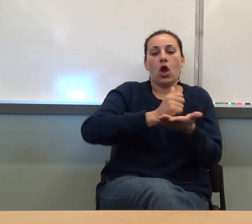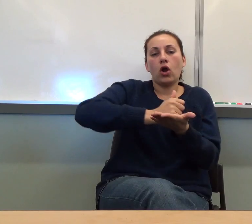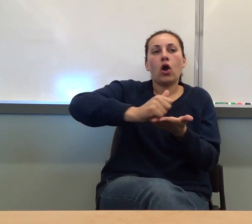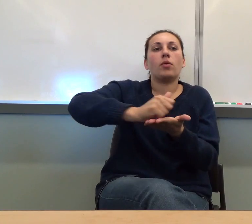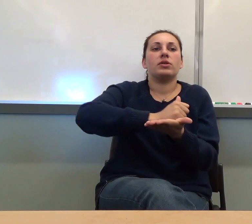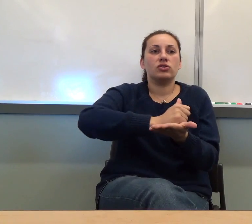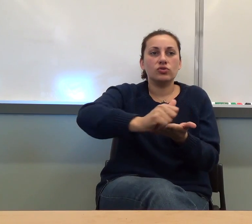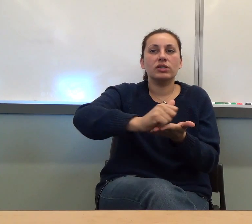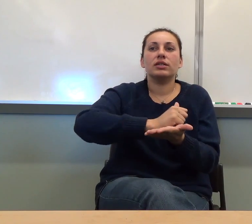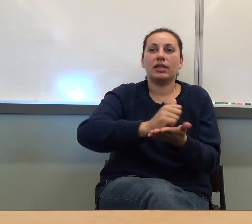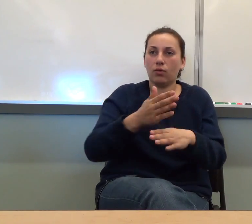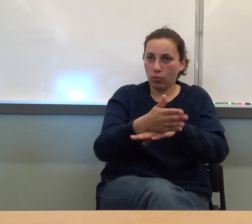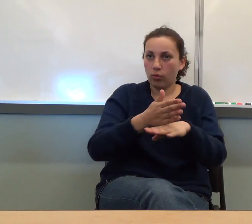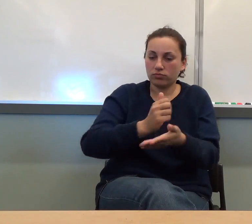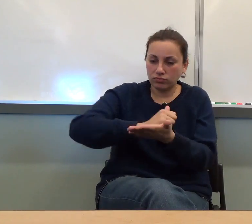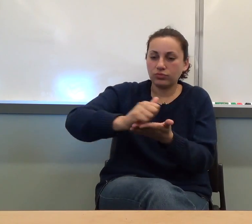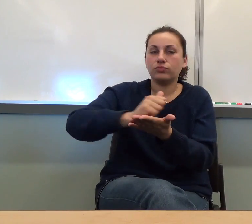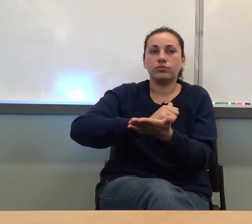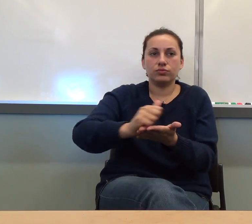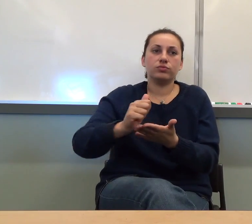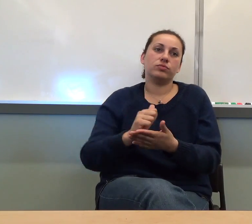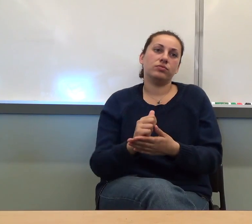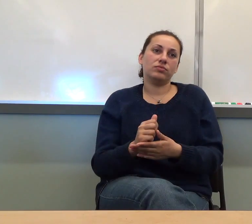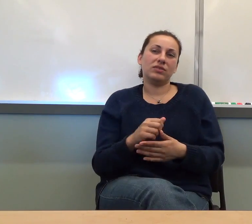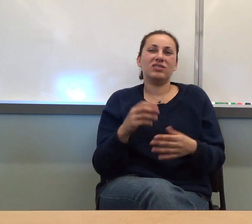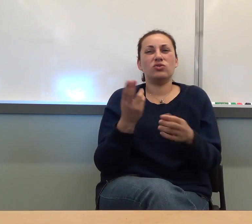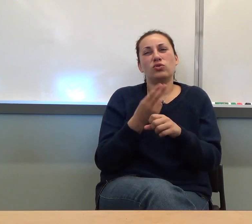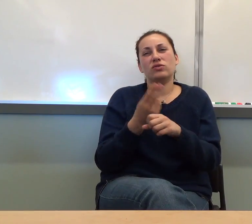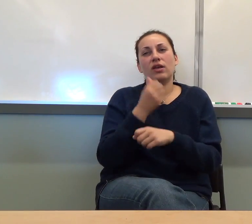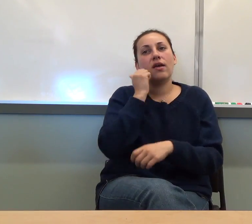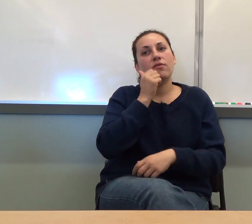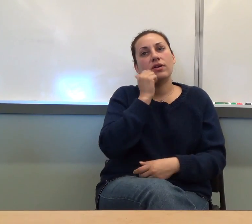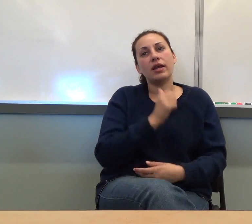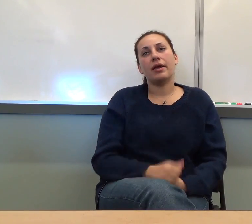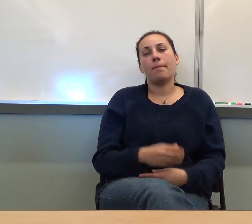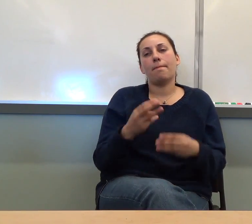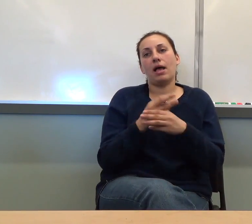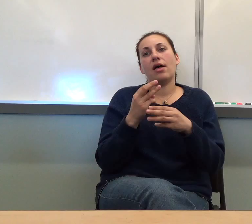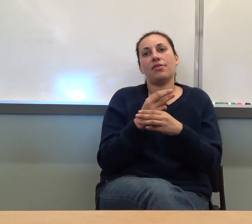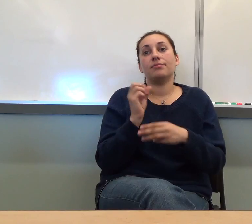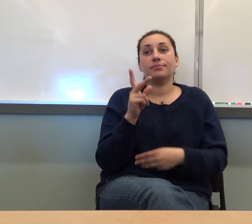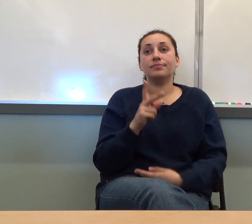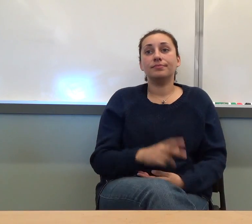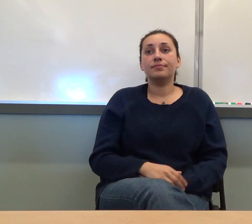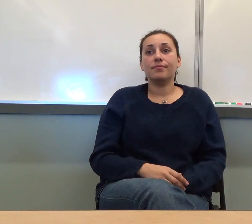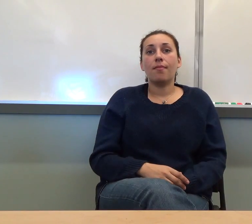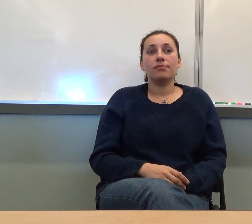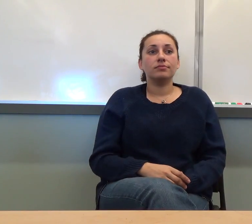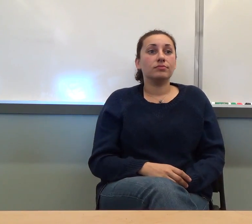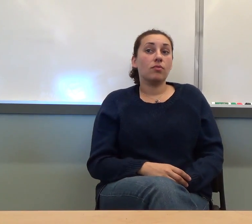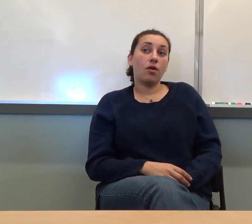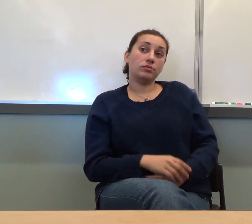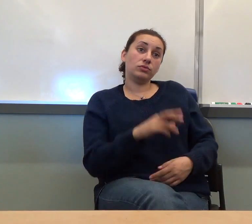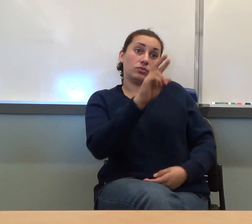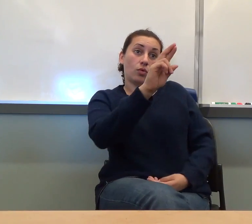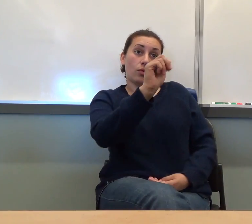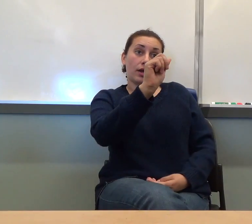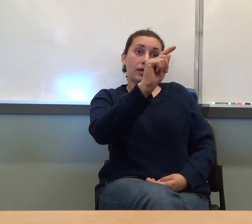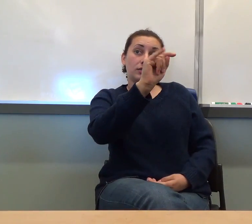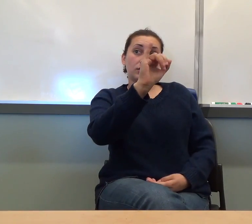so very hands-on. Right, now what is a ratio? Well, a ratio, before